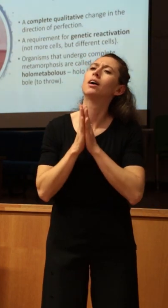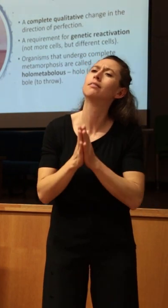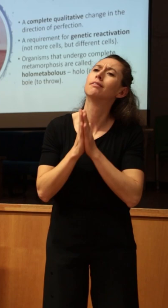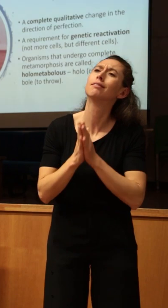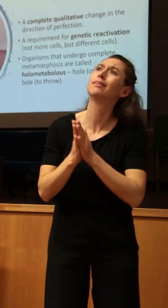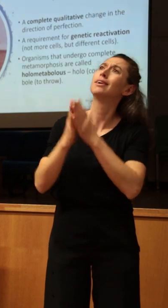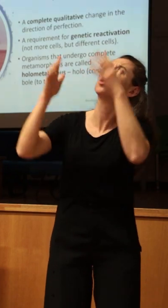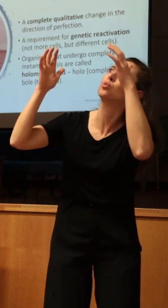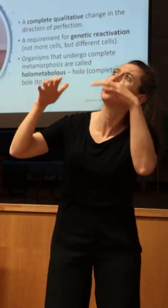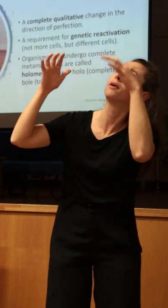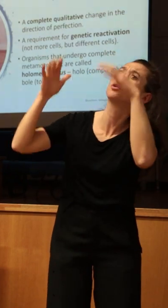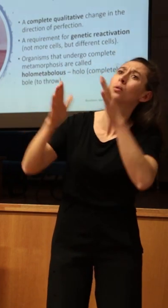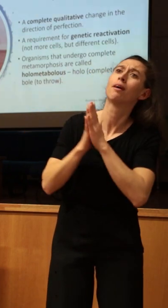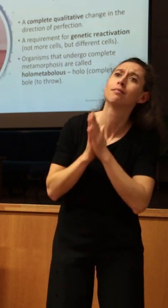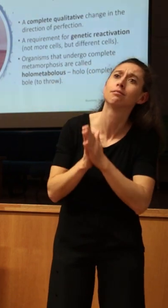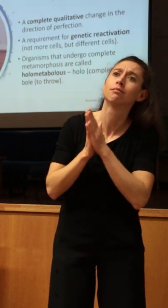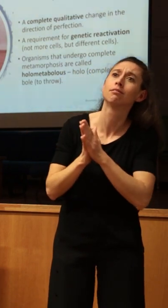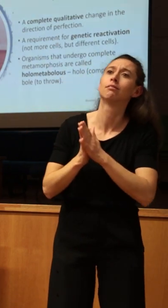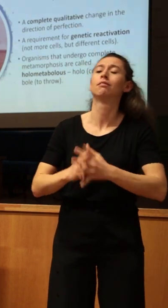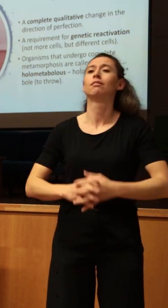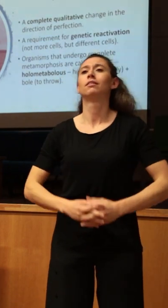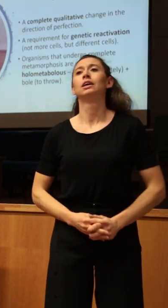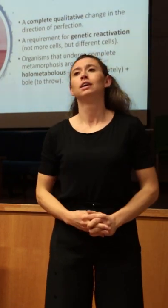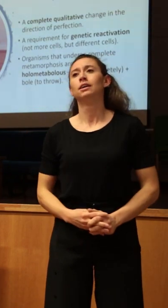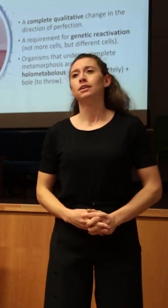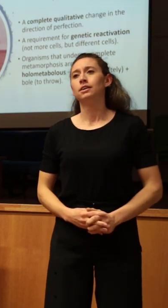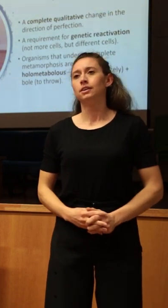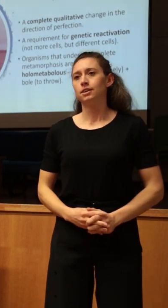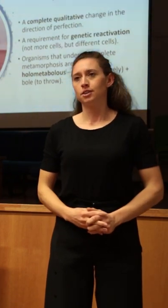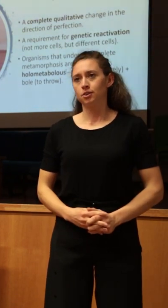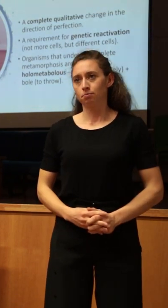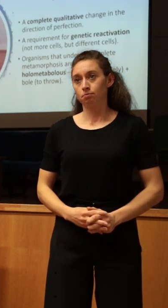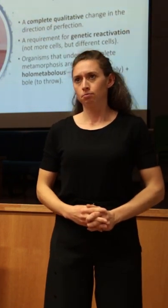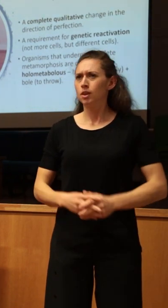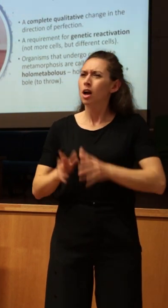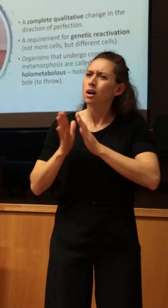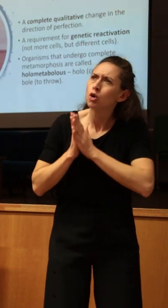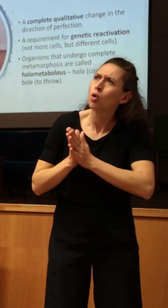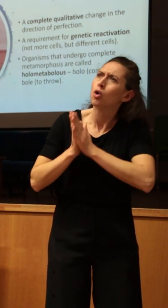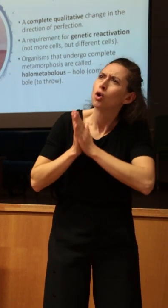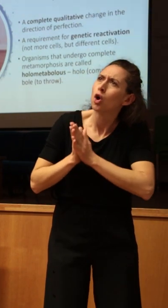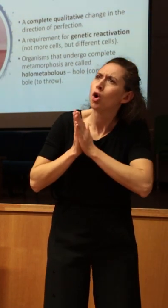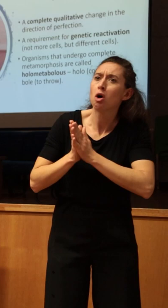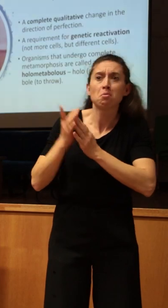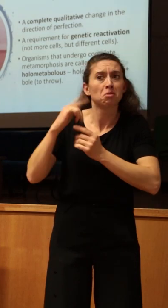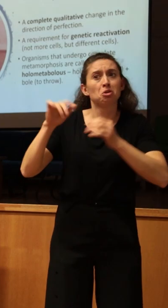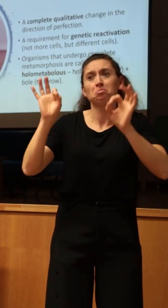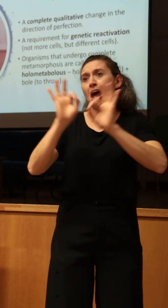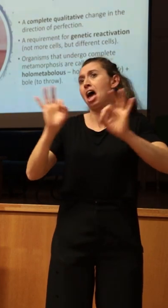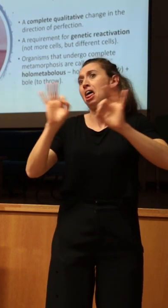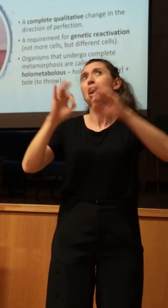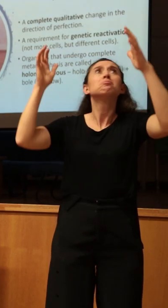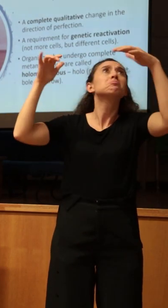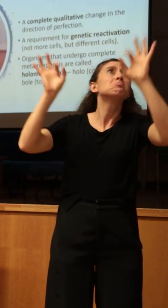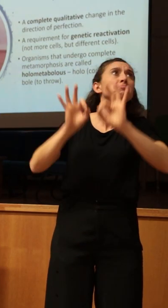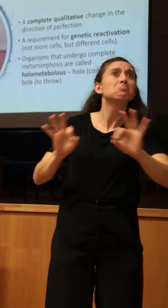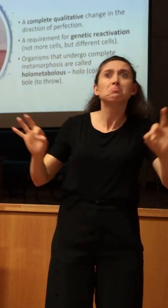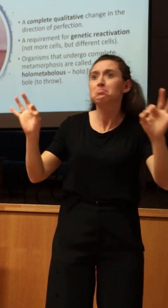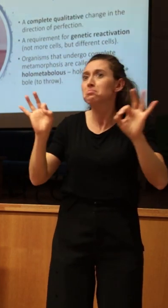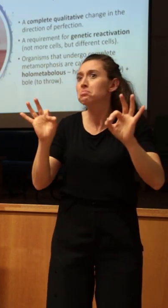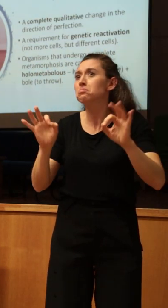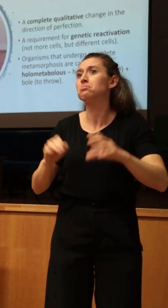lluvia. And they prayed long and hard, and the rain was not coming. Y oró mucho, pero no llovió. Then elderly